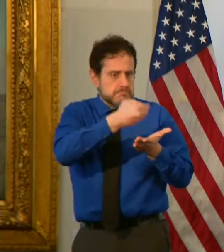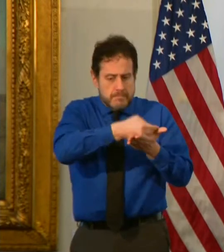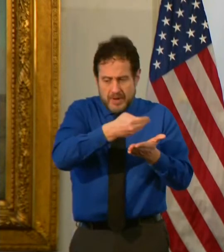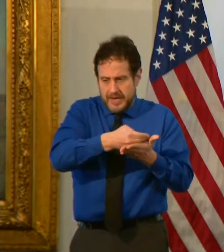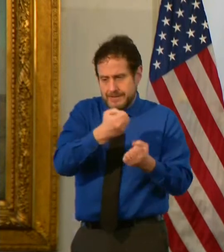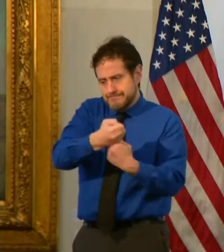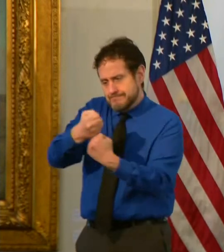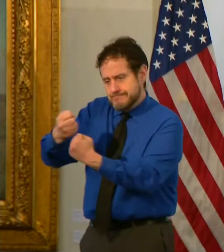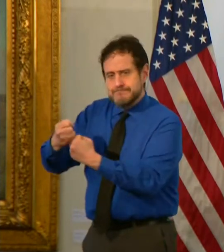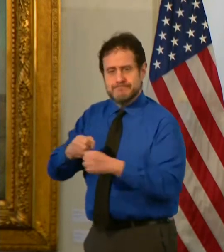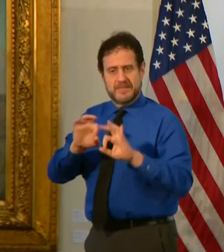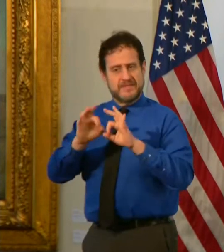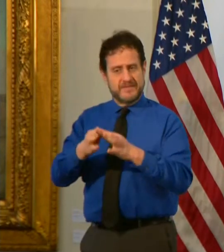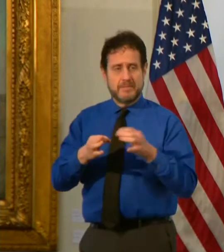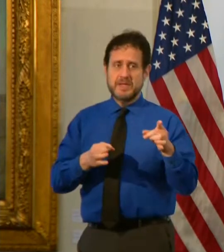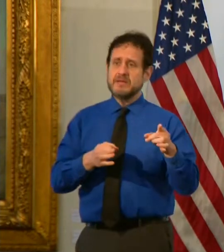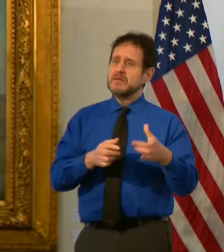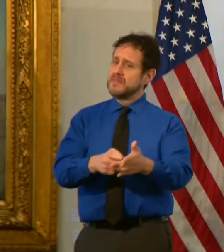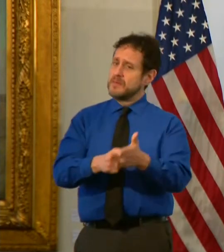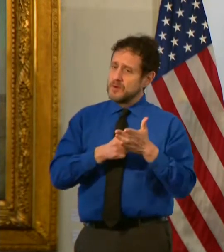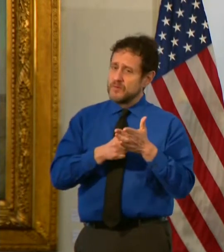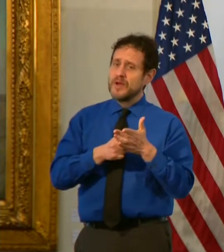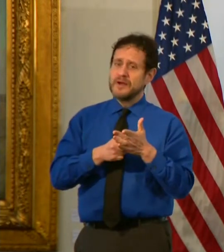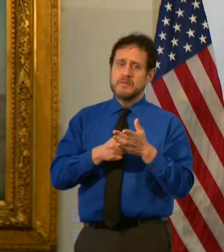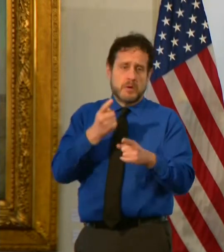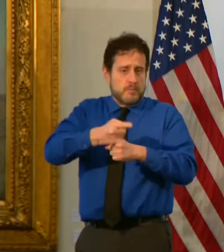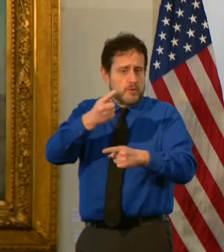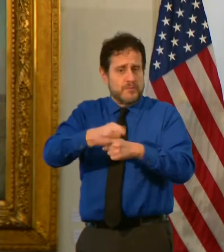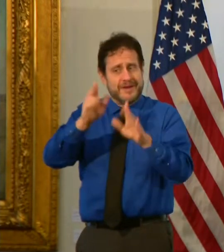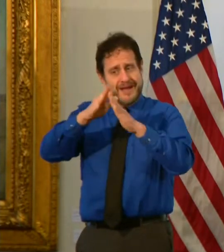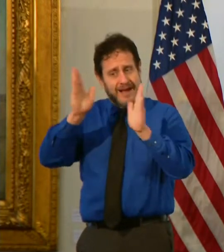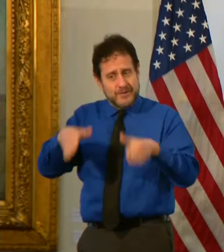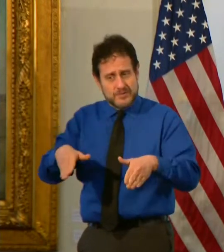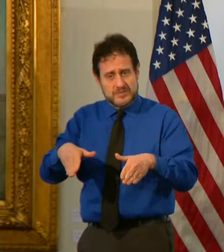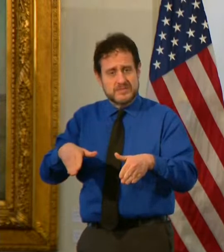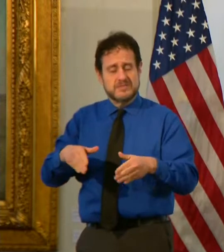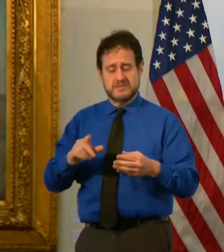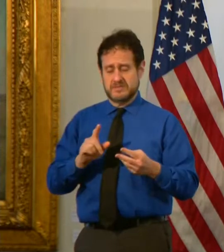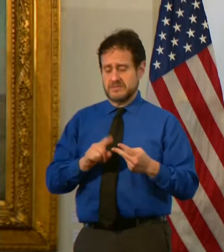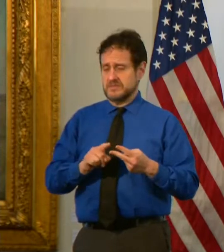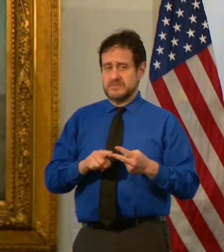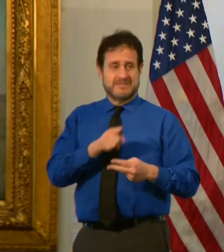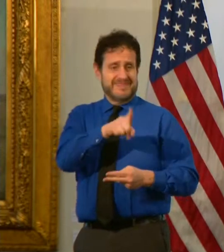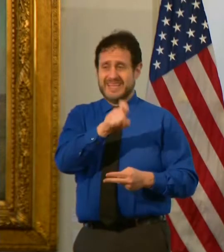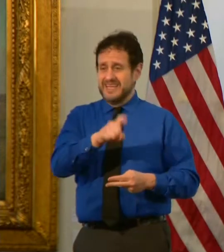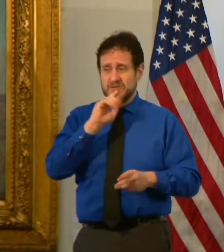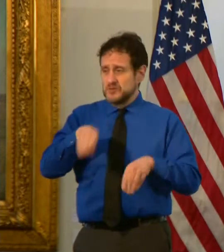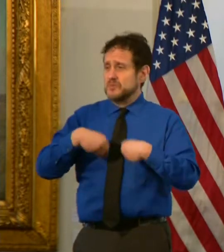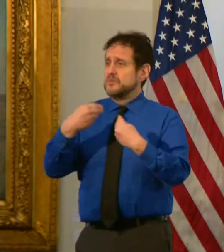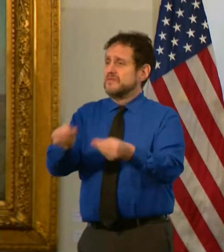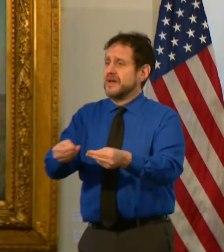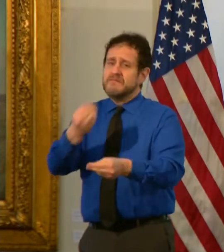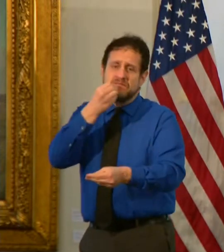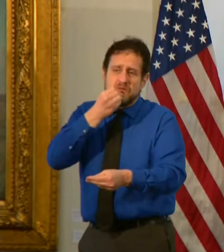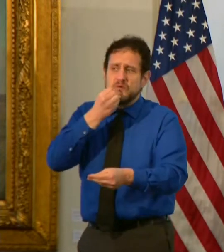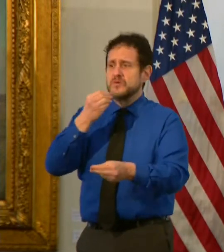need the ability to have adequate housing. They need the ability to be able to provide.